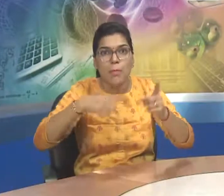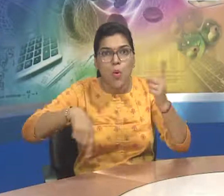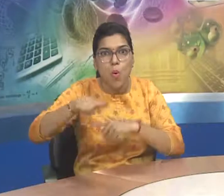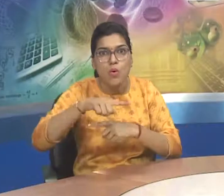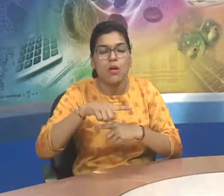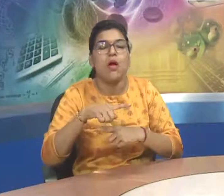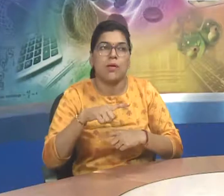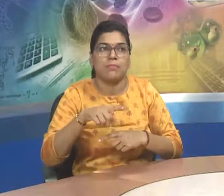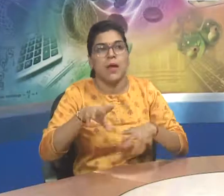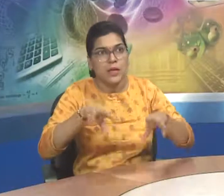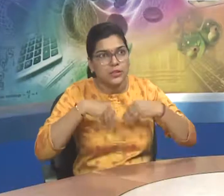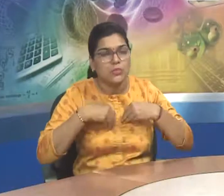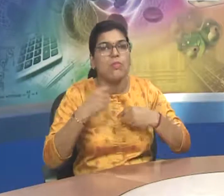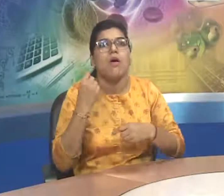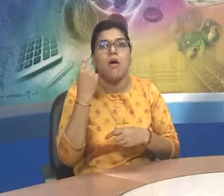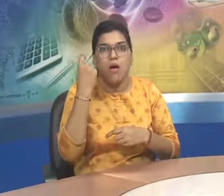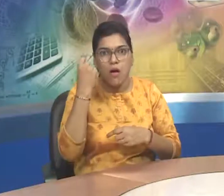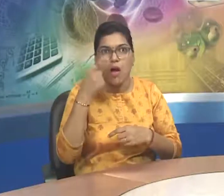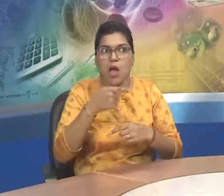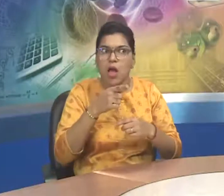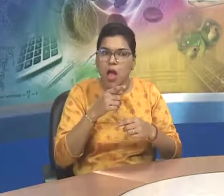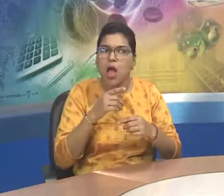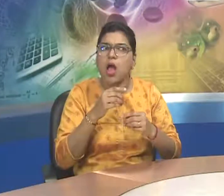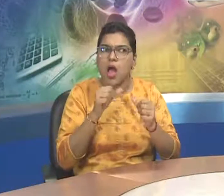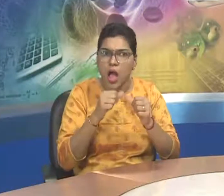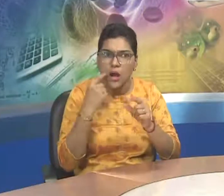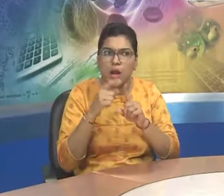and pass on the message.